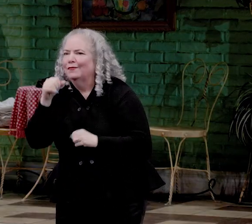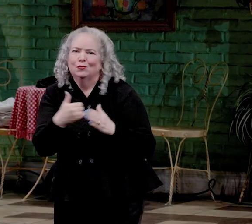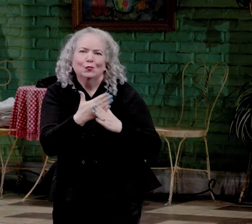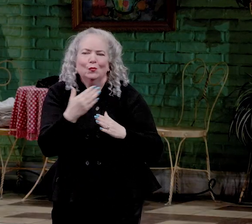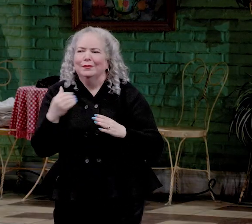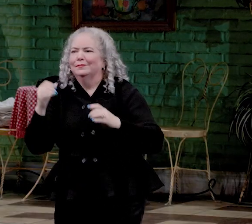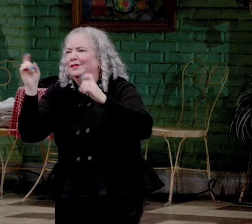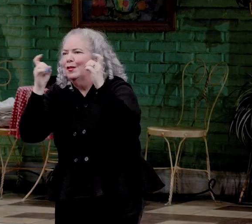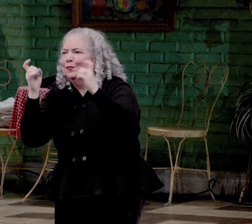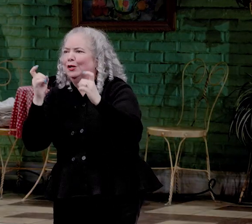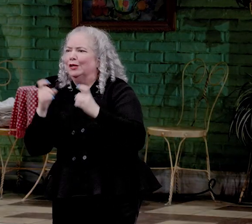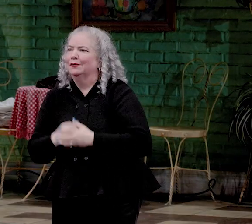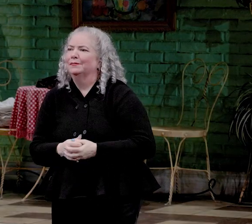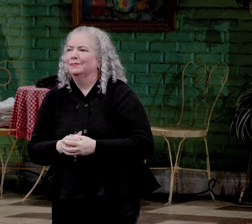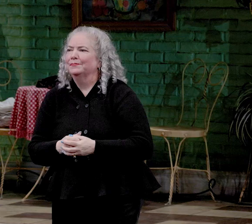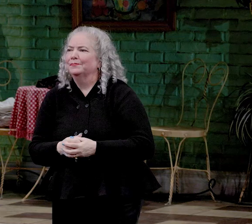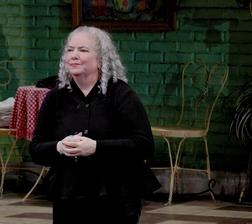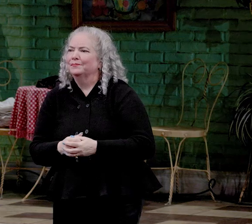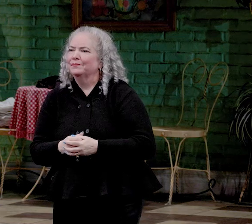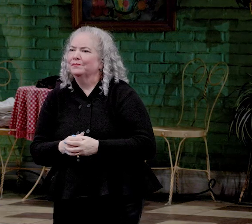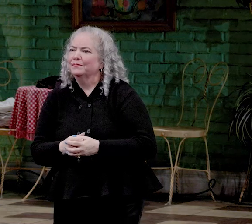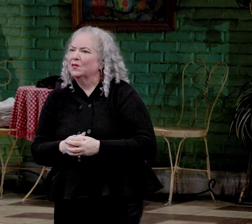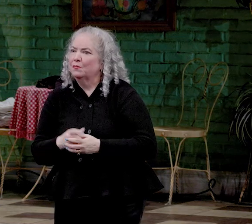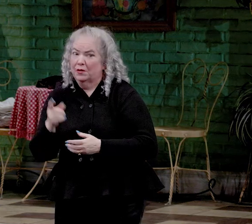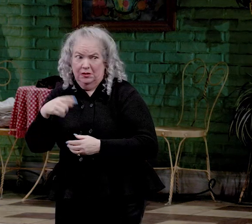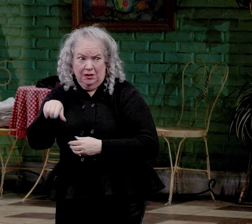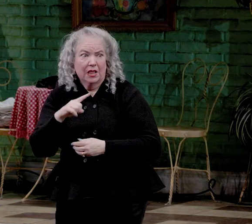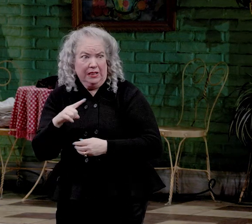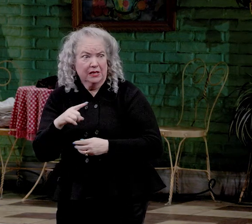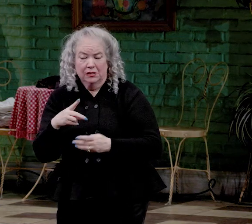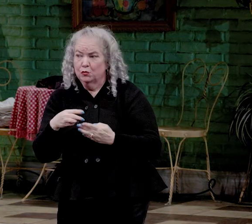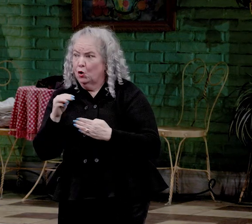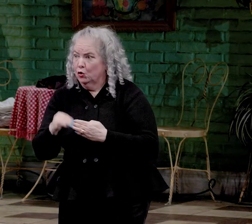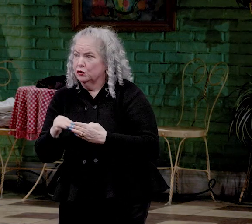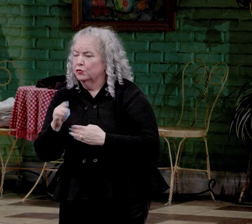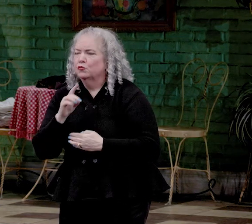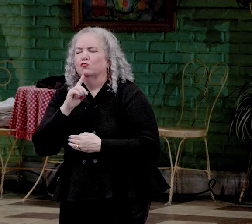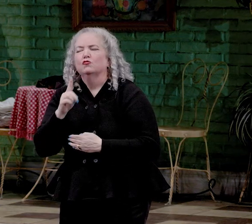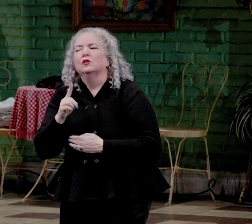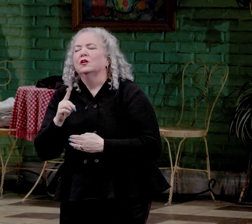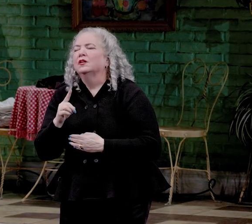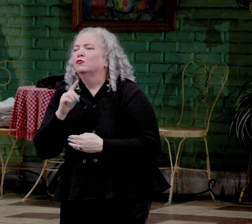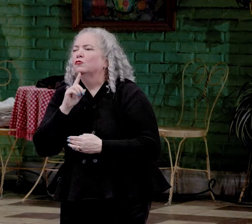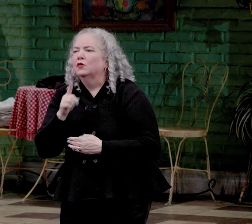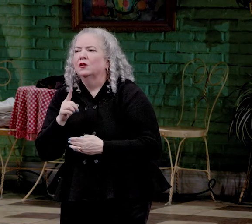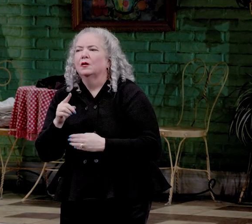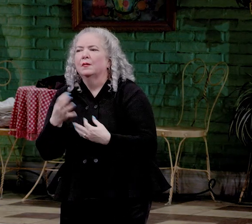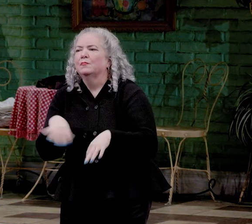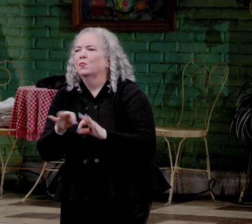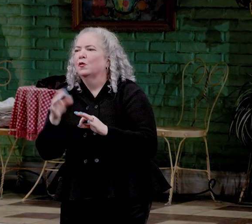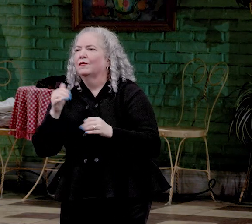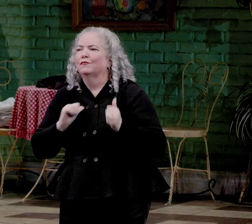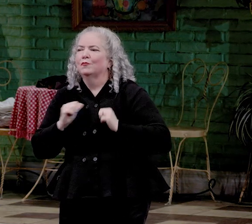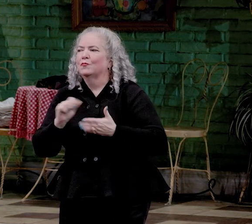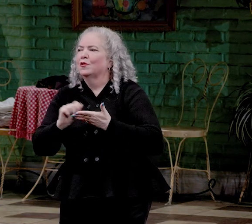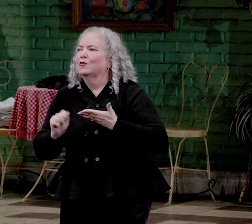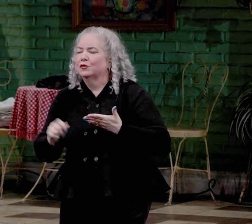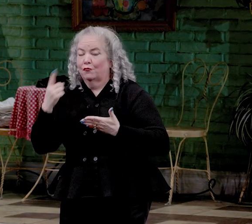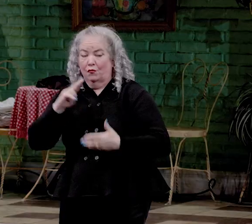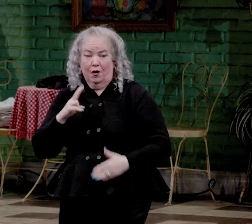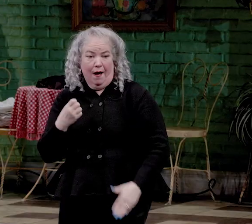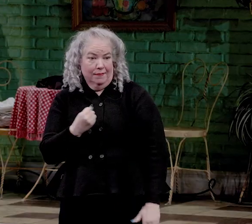celebrity. And so these programs, this is essential for playwrights and for us